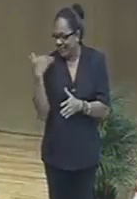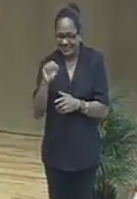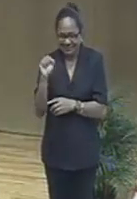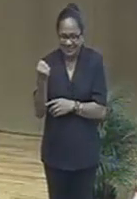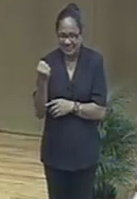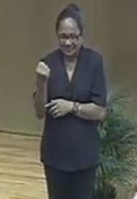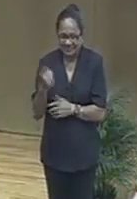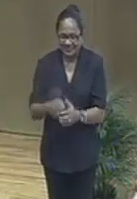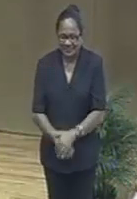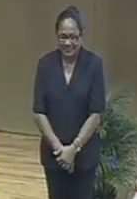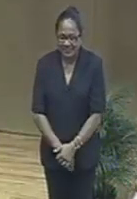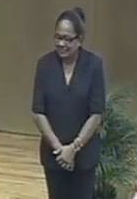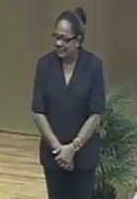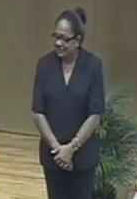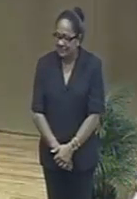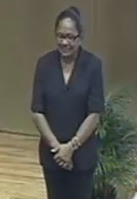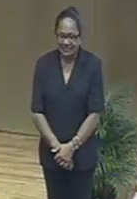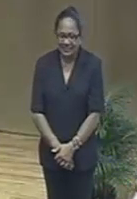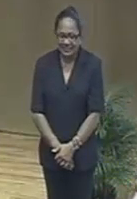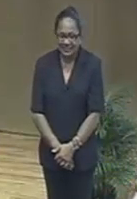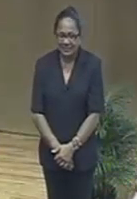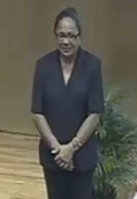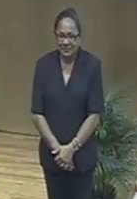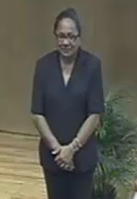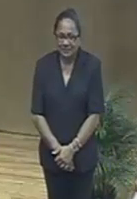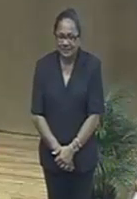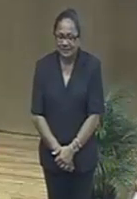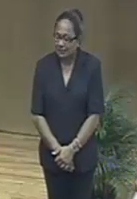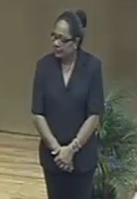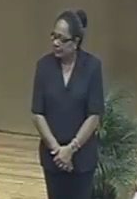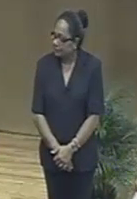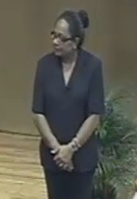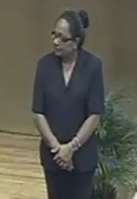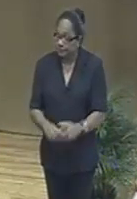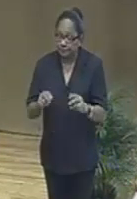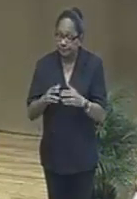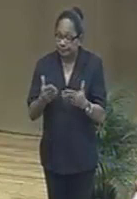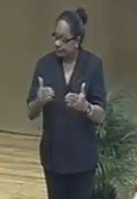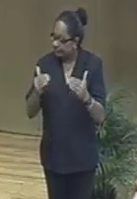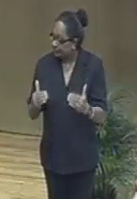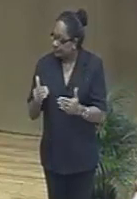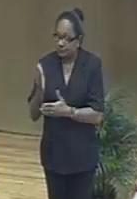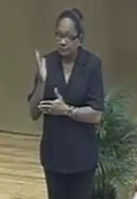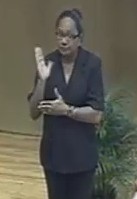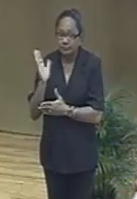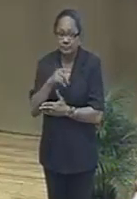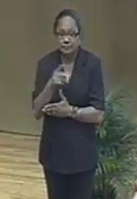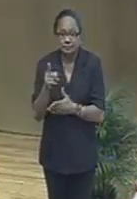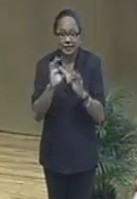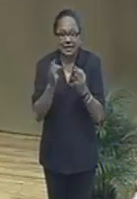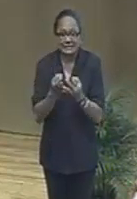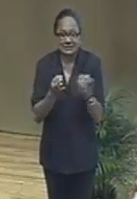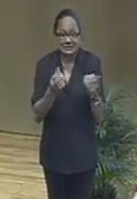it'll be fully running the next semester. So we now just move to the presentations from the Faculty Excellence